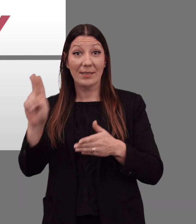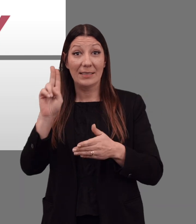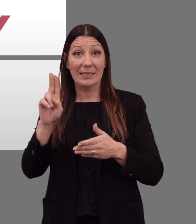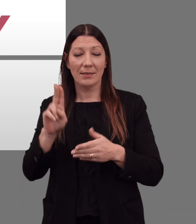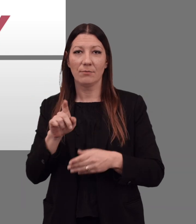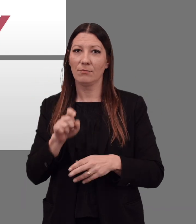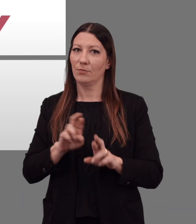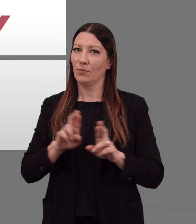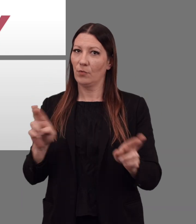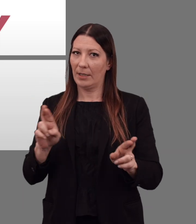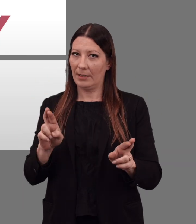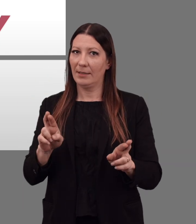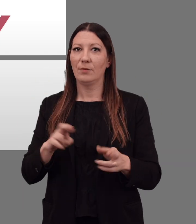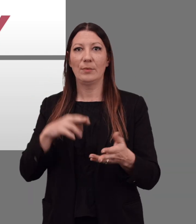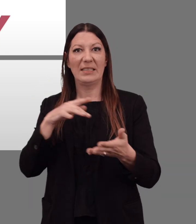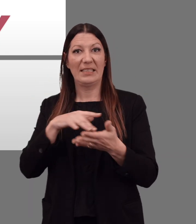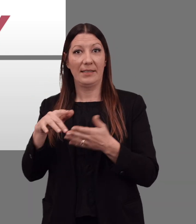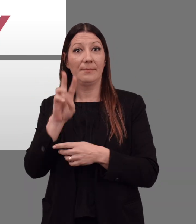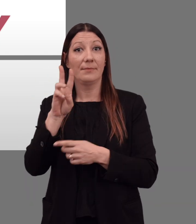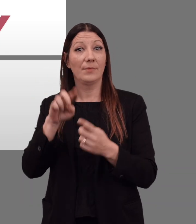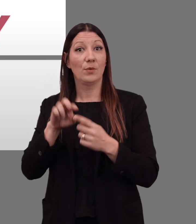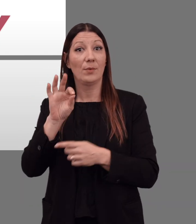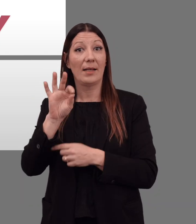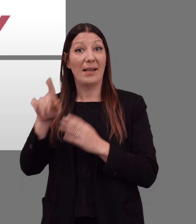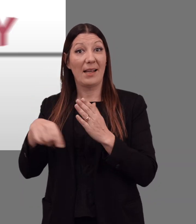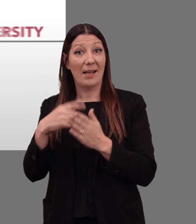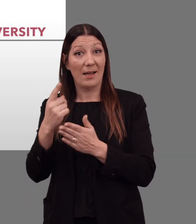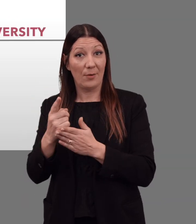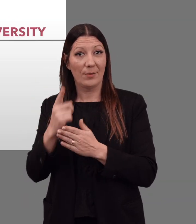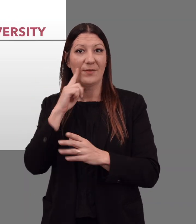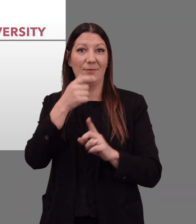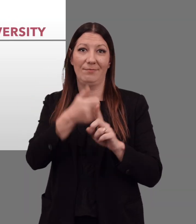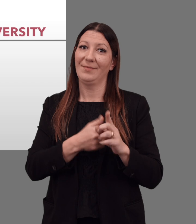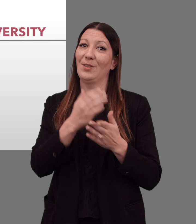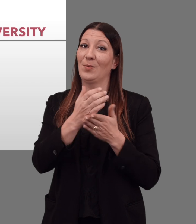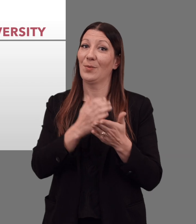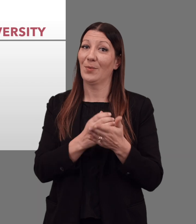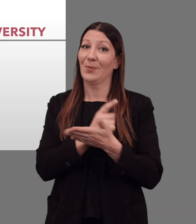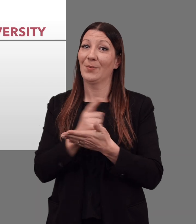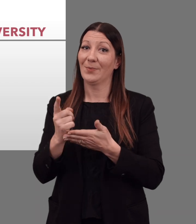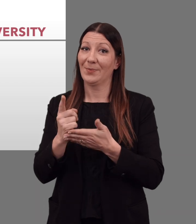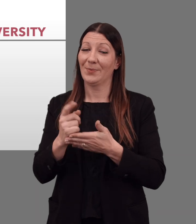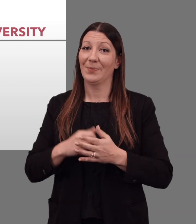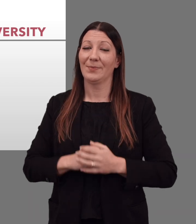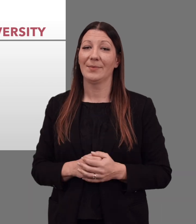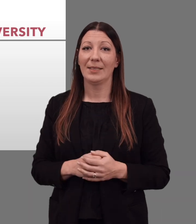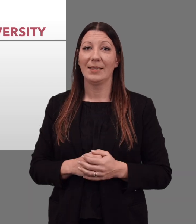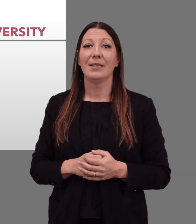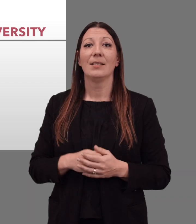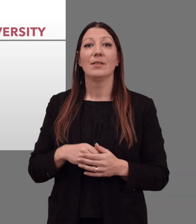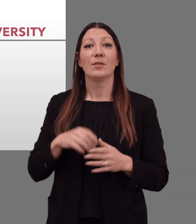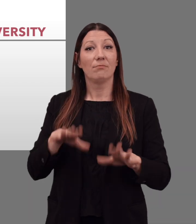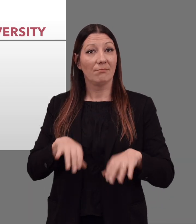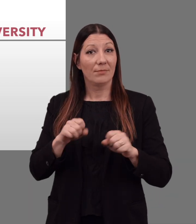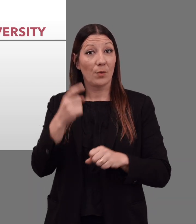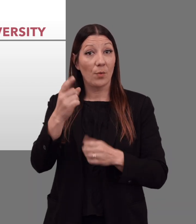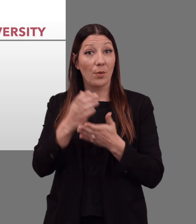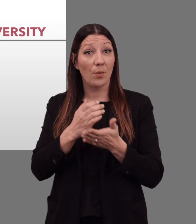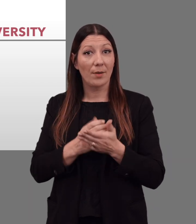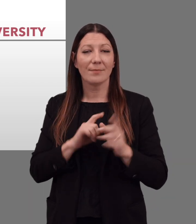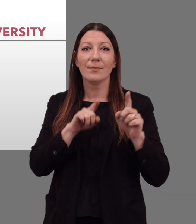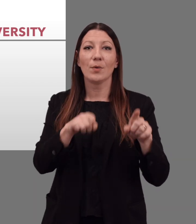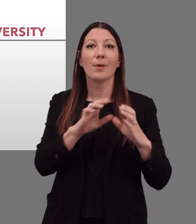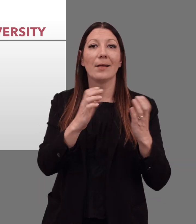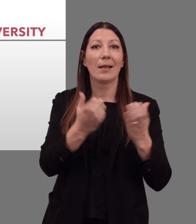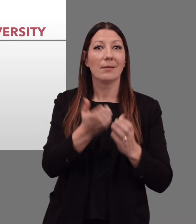you should be prepared to commit an additional 6 to 9 hours per week to study for each course. For each course you take, you will attend 3 hours